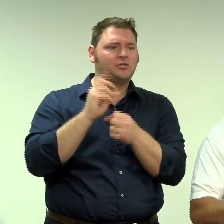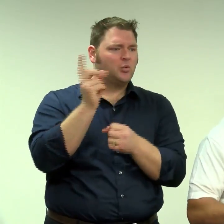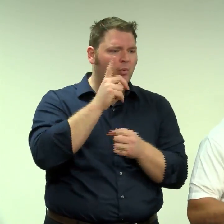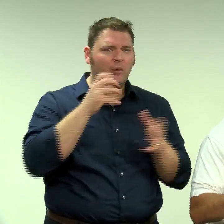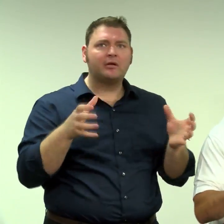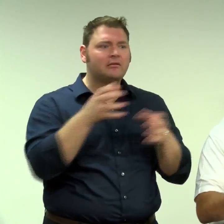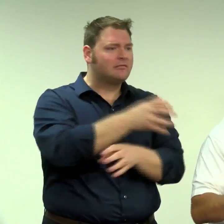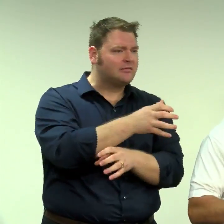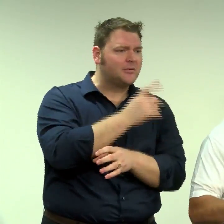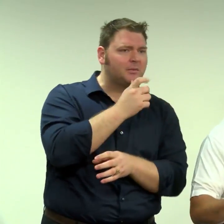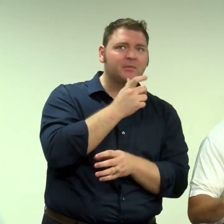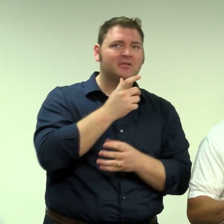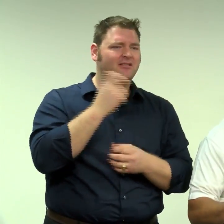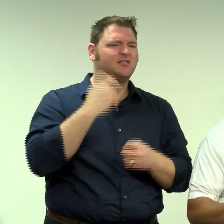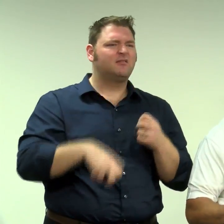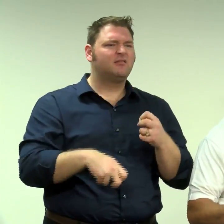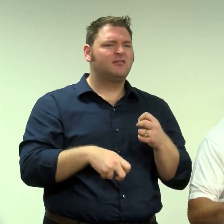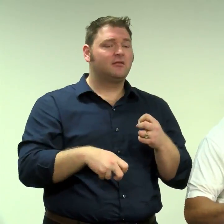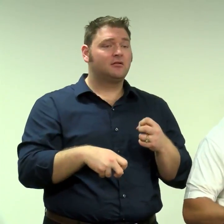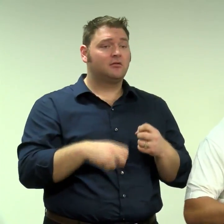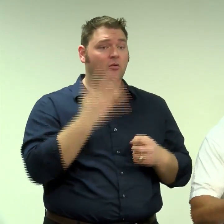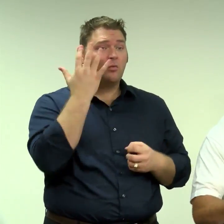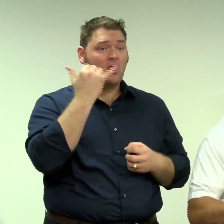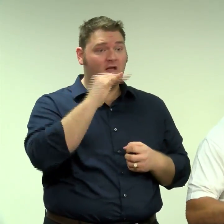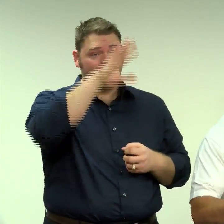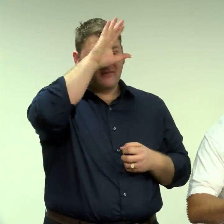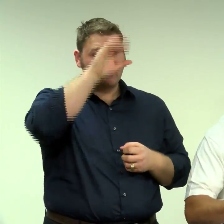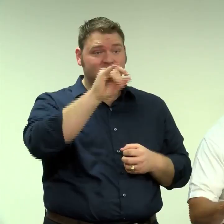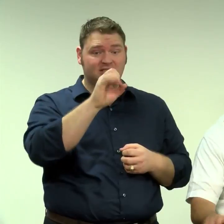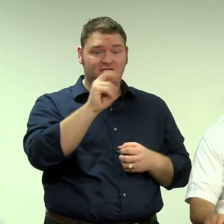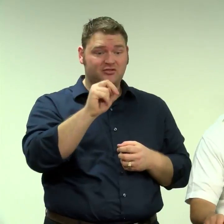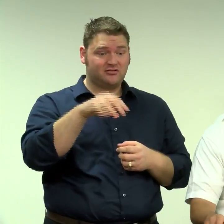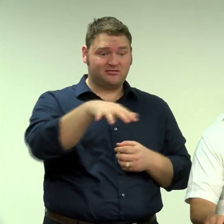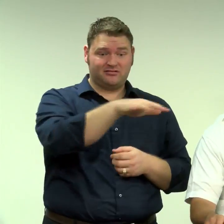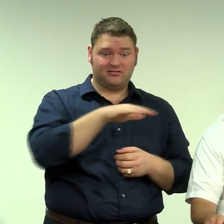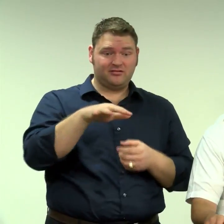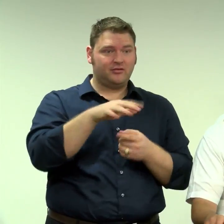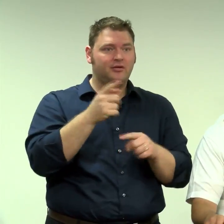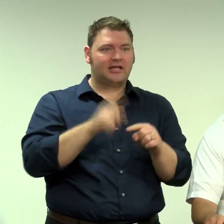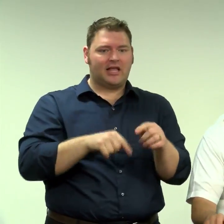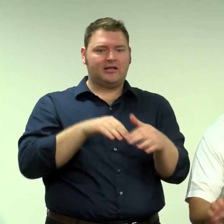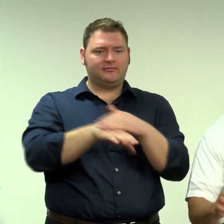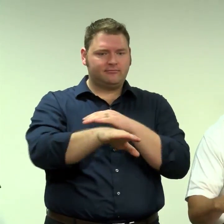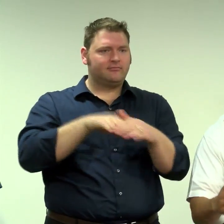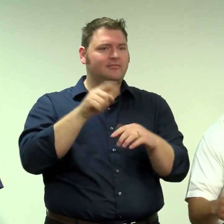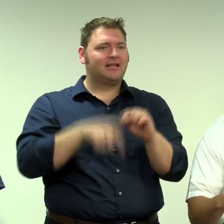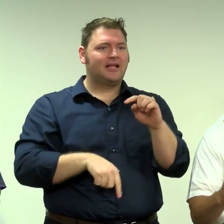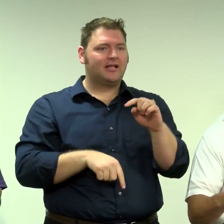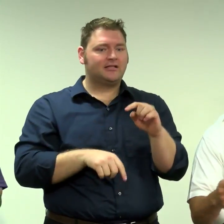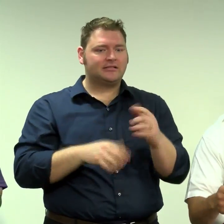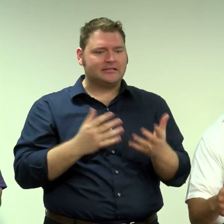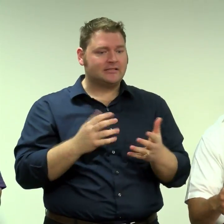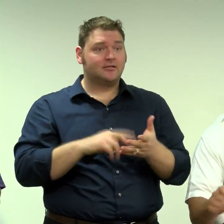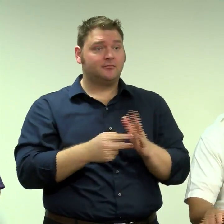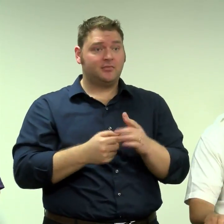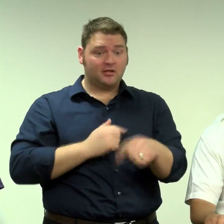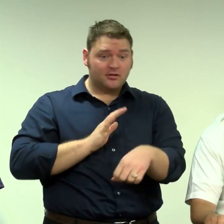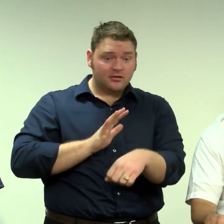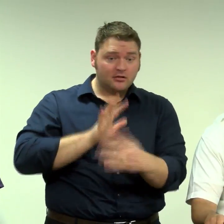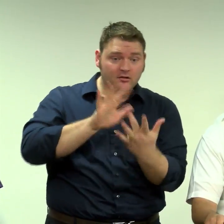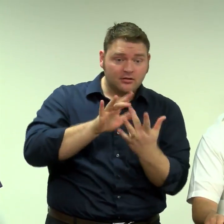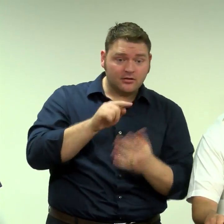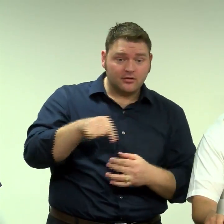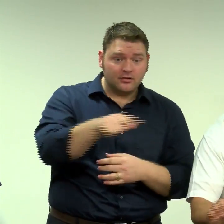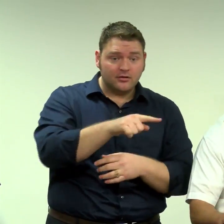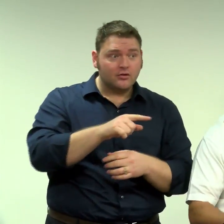in a lot of areas we can't get in and out of the fire stations, so we can't deploy them to where we need them with their equipment. And